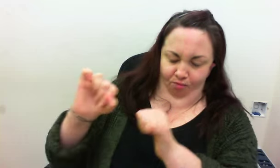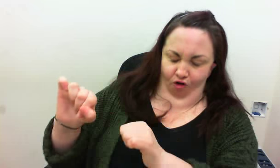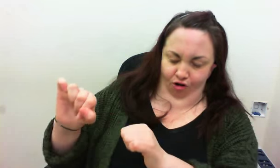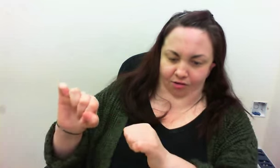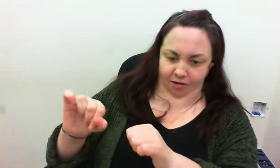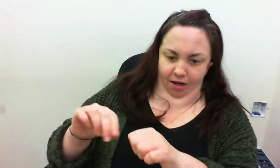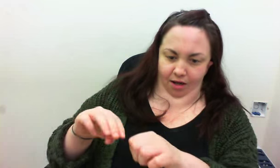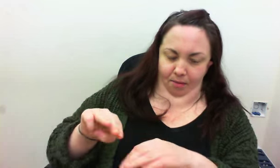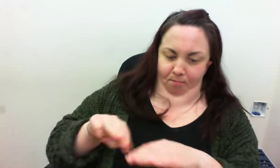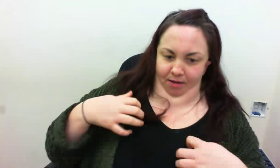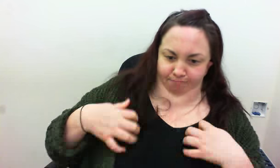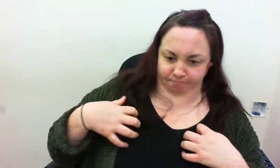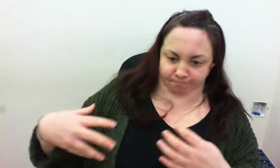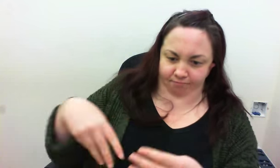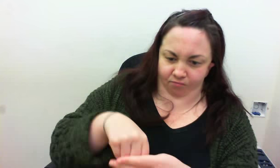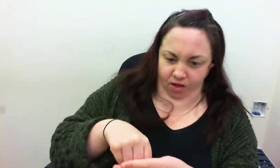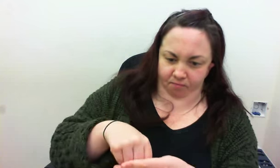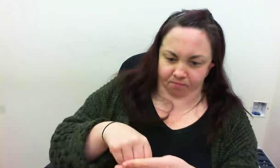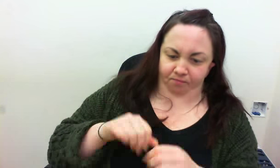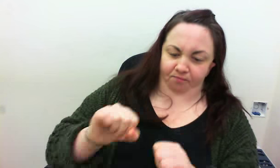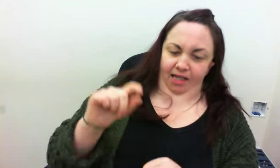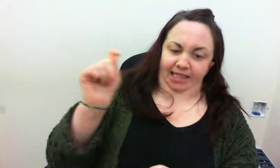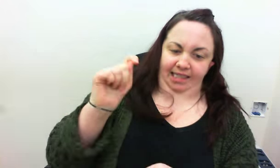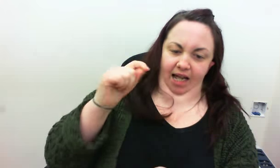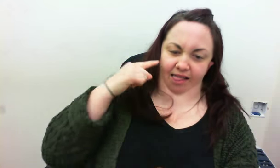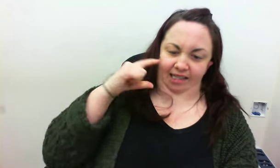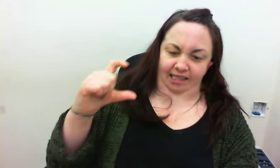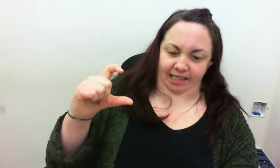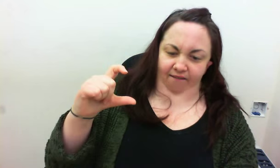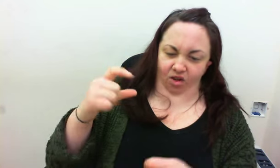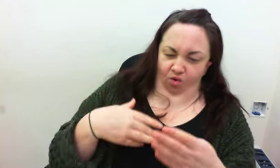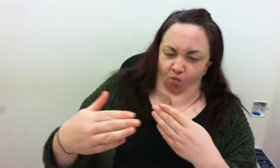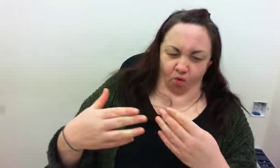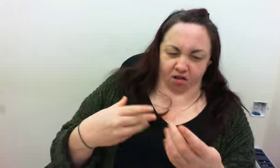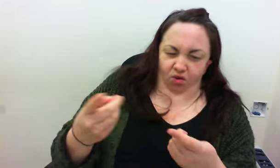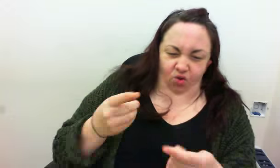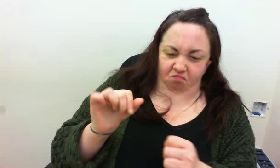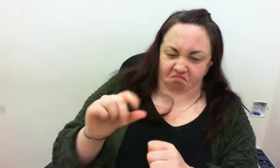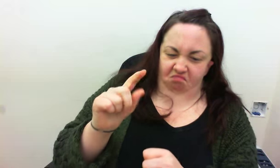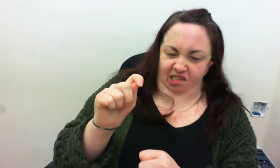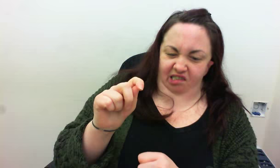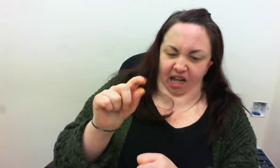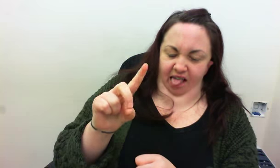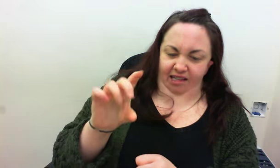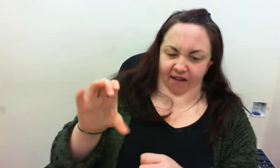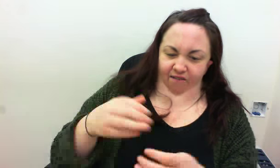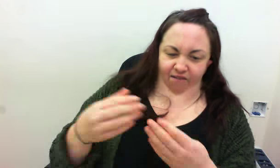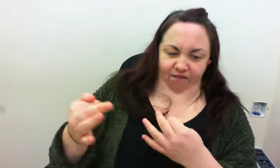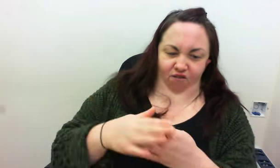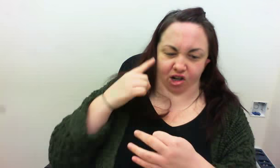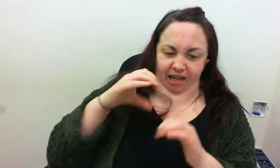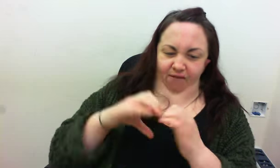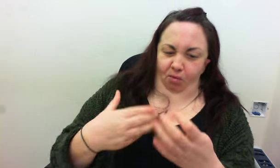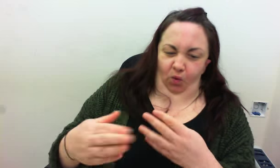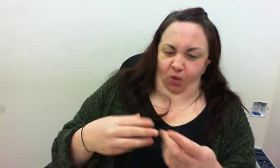traction. In terms of the Tala Deaf Club, what kind of activities do they do for people, for the deaf community in the South Dublin